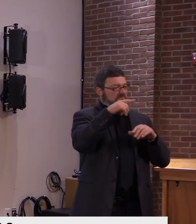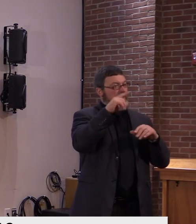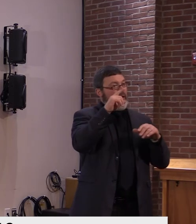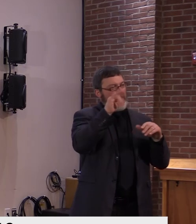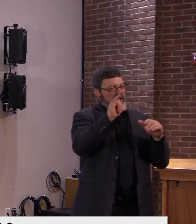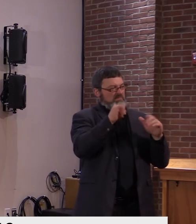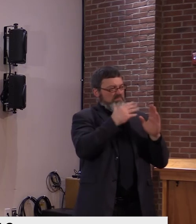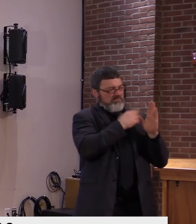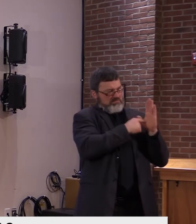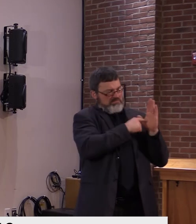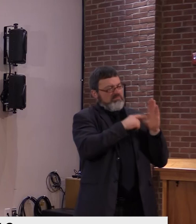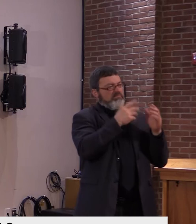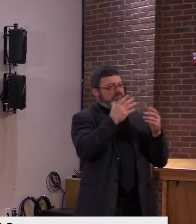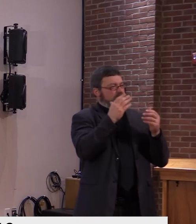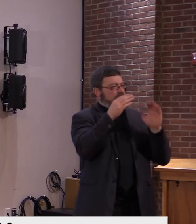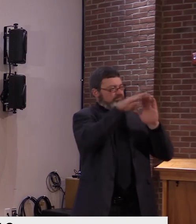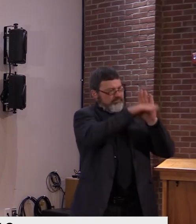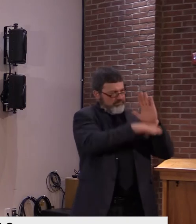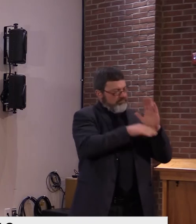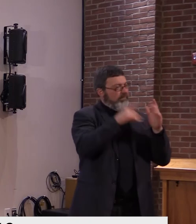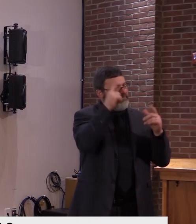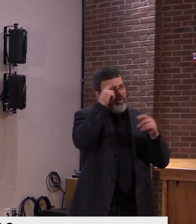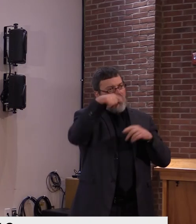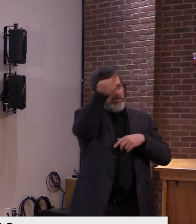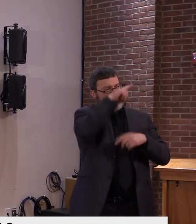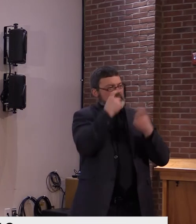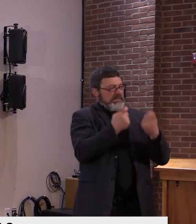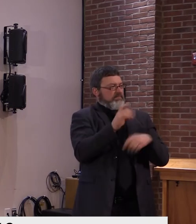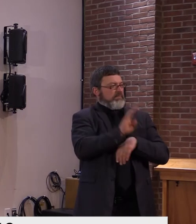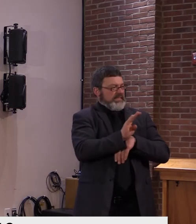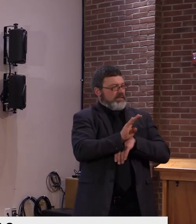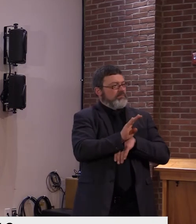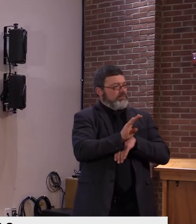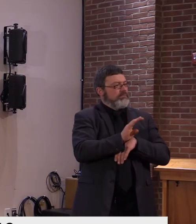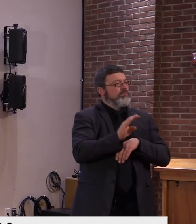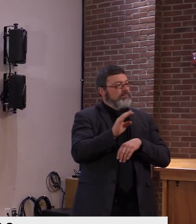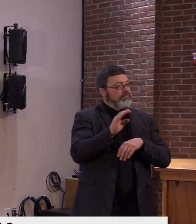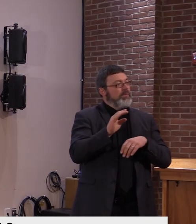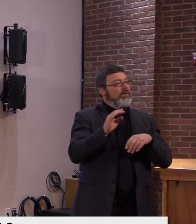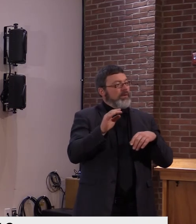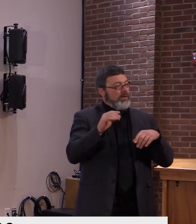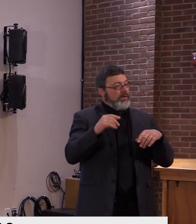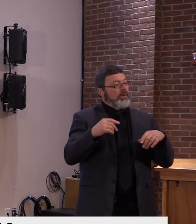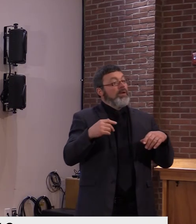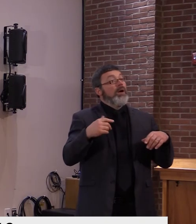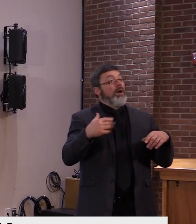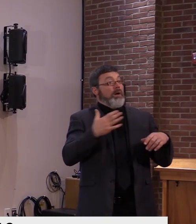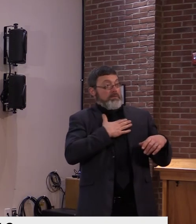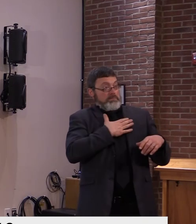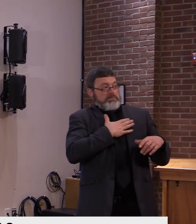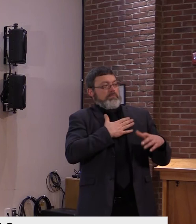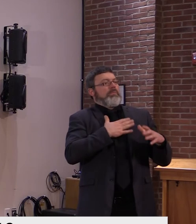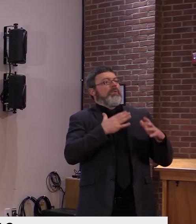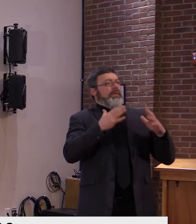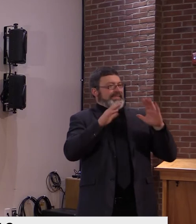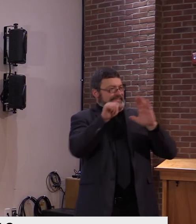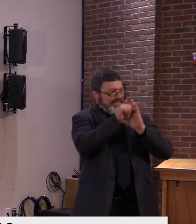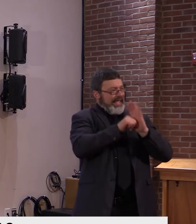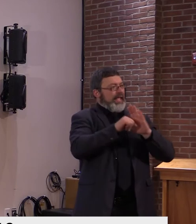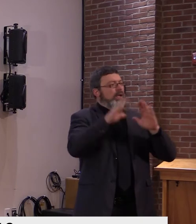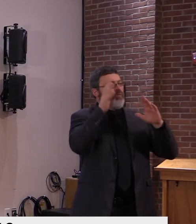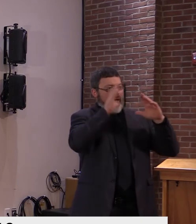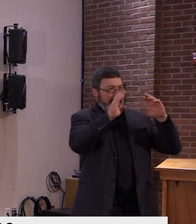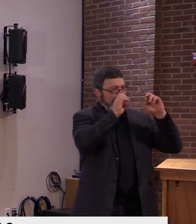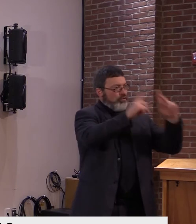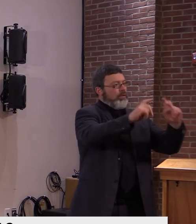there are that the ski areas are going to provide a great deal of education to folks that are coming to the mountains.